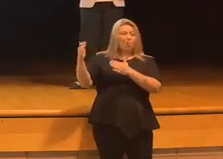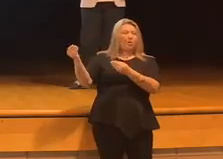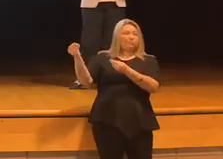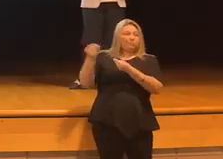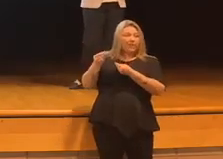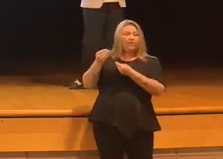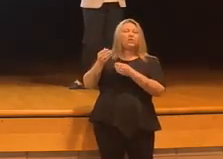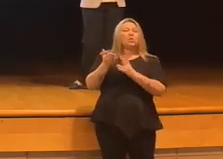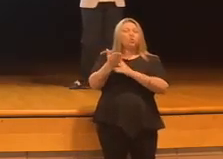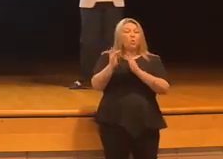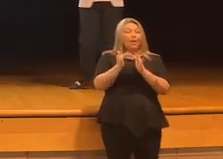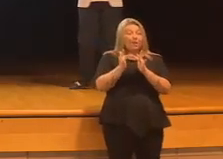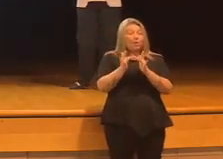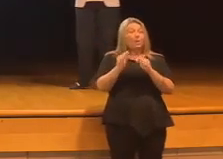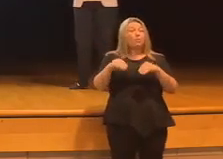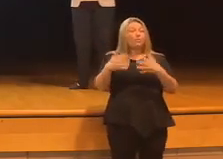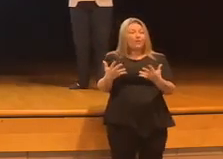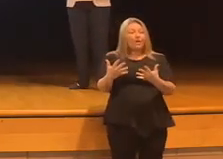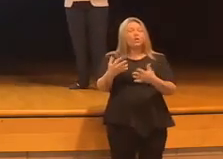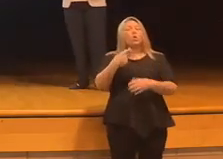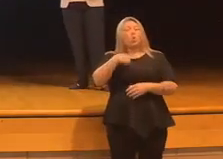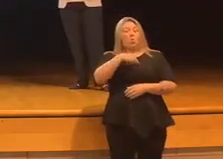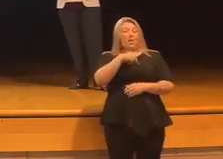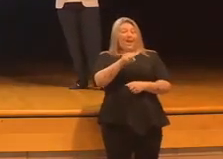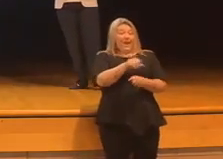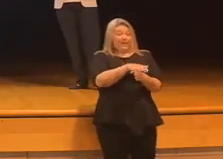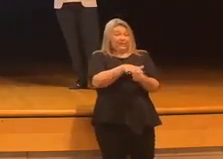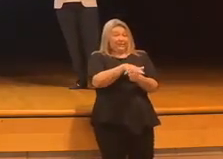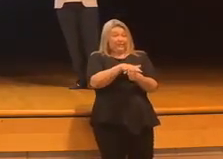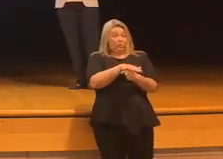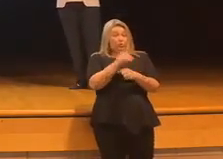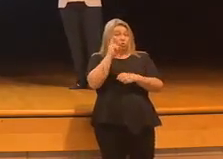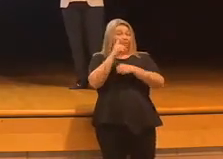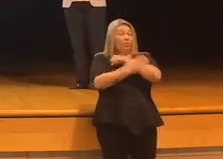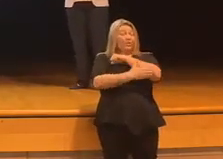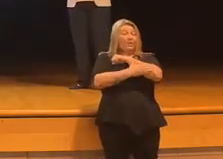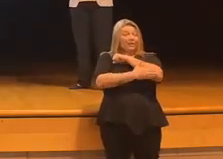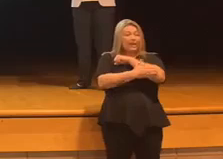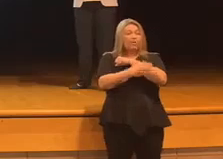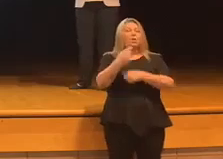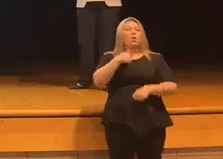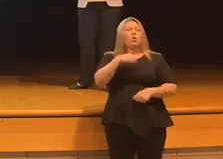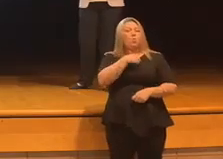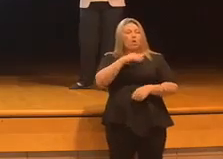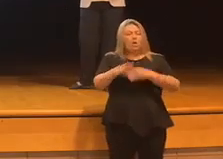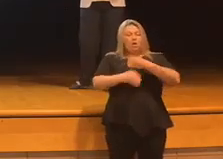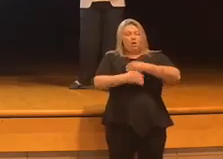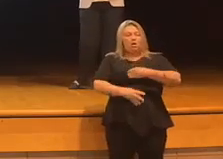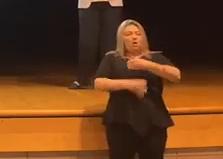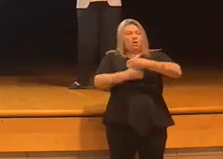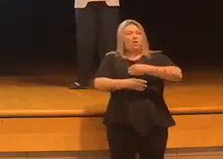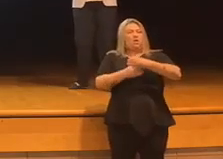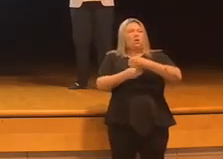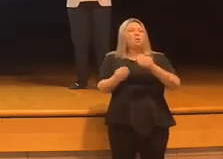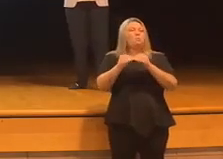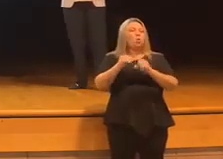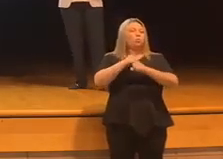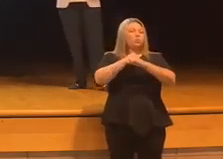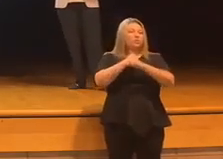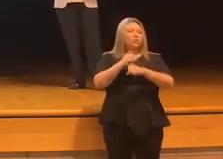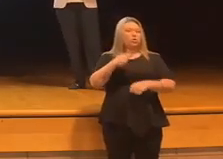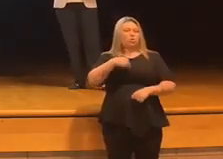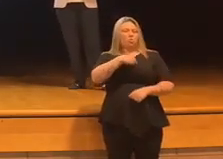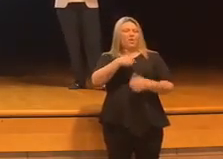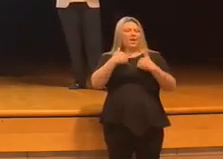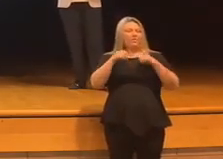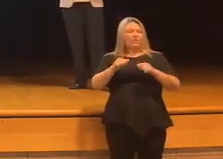service provider, we as a district can choose to strengthen those and add another layer of protection, so it is customizable